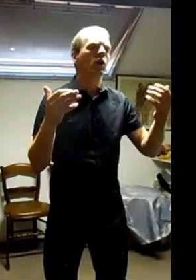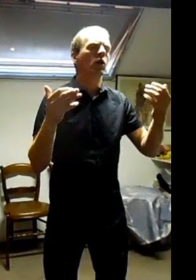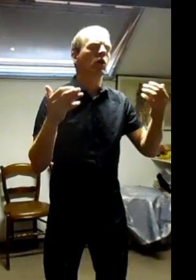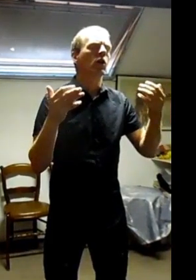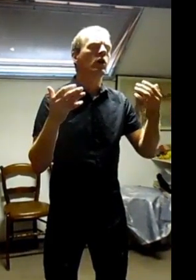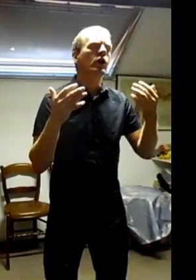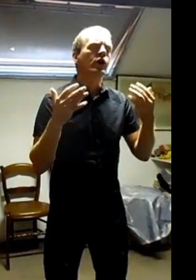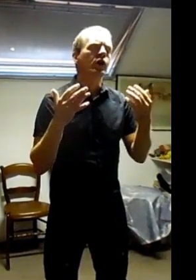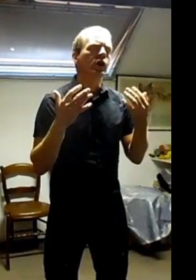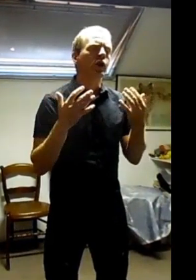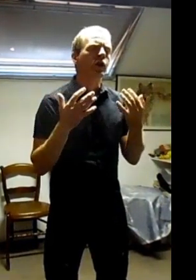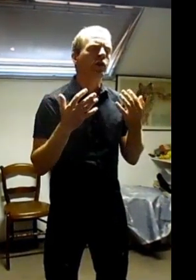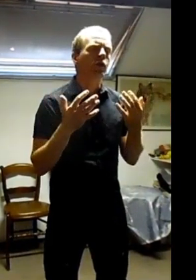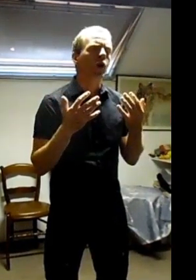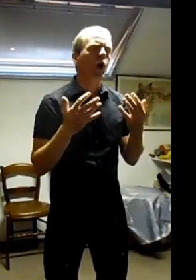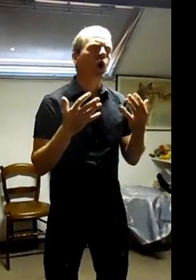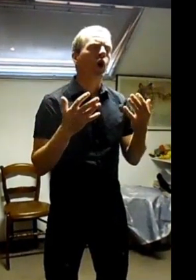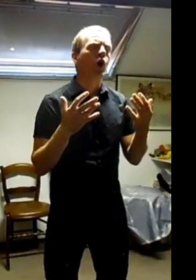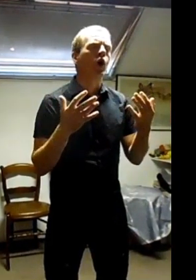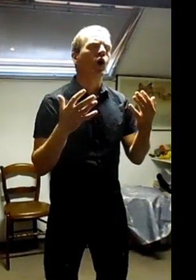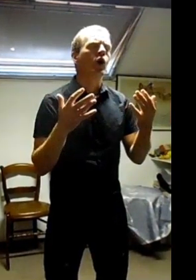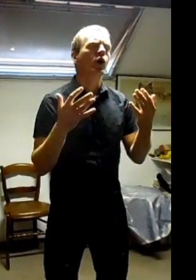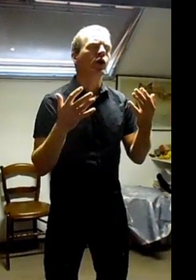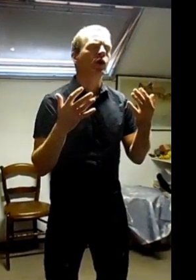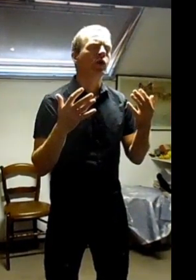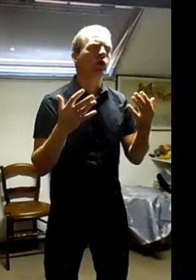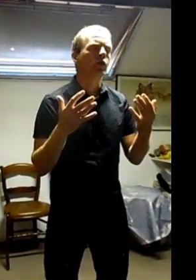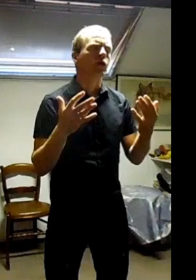eternity